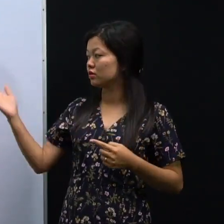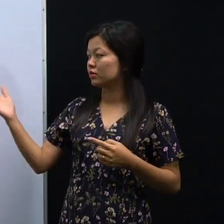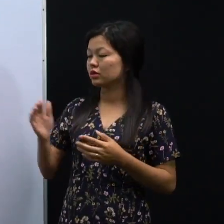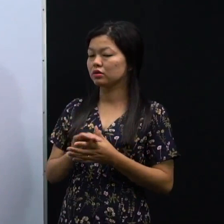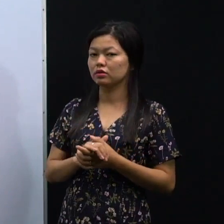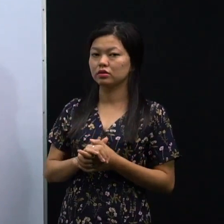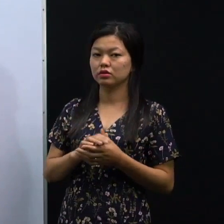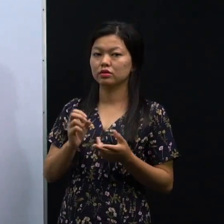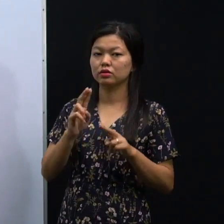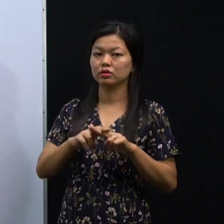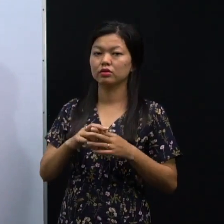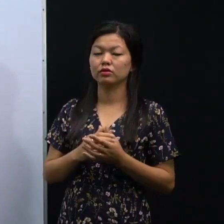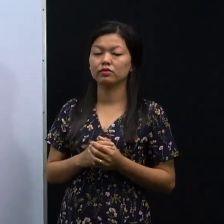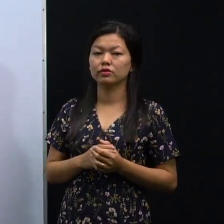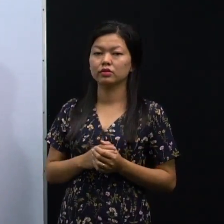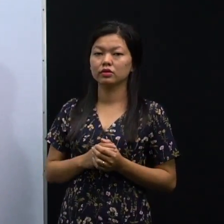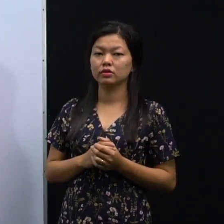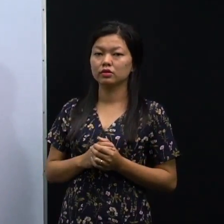of